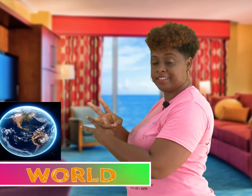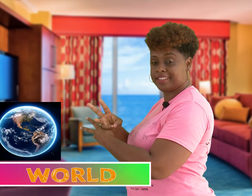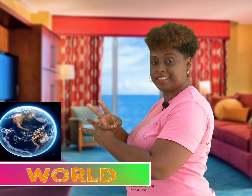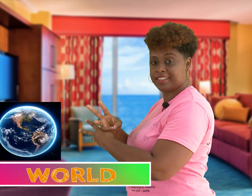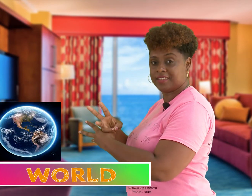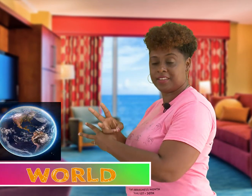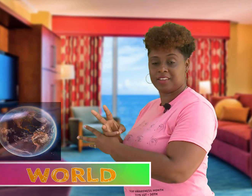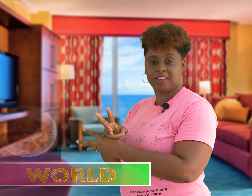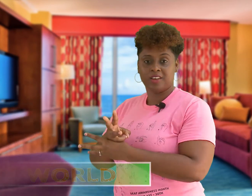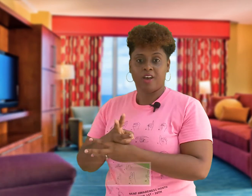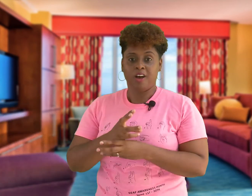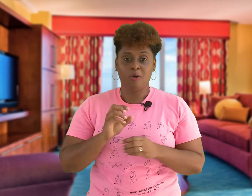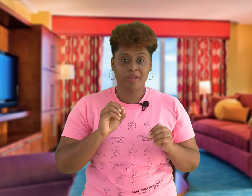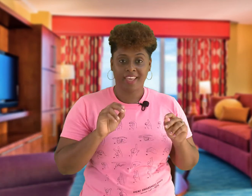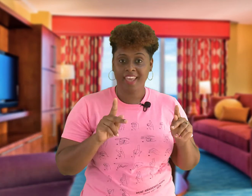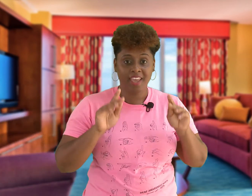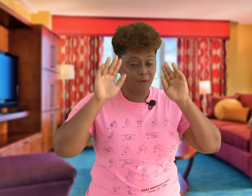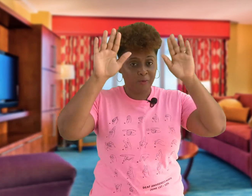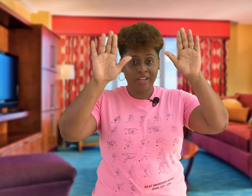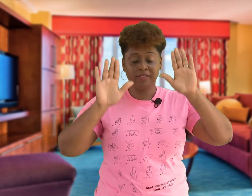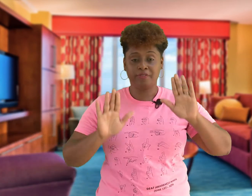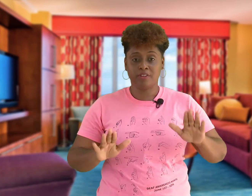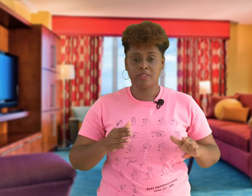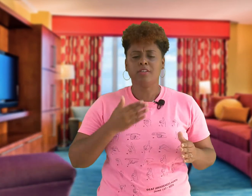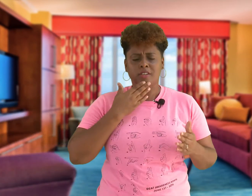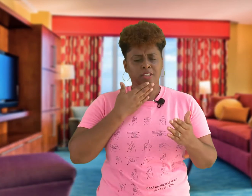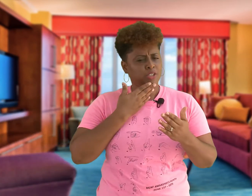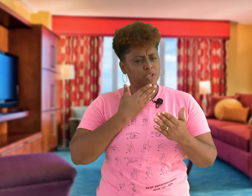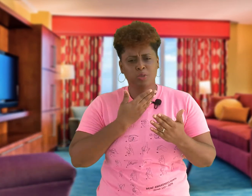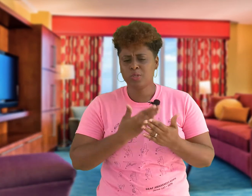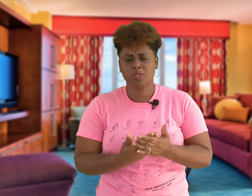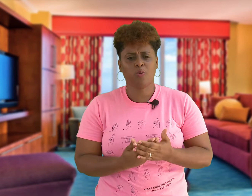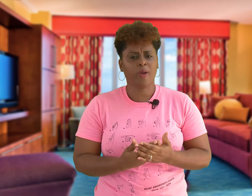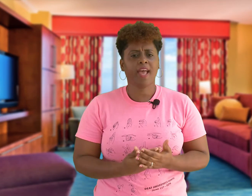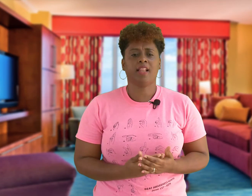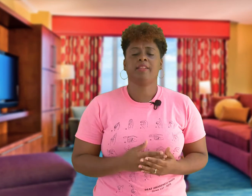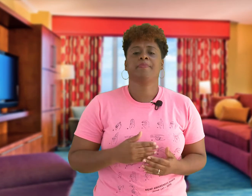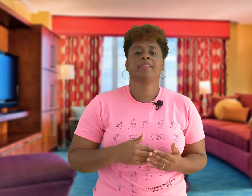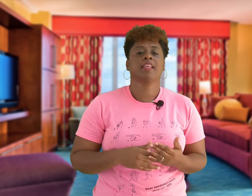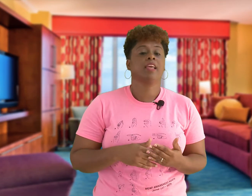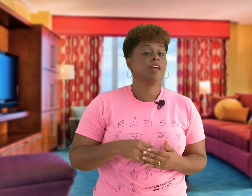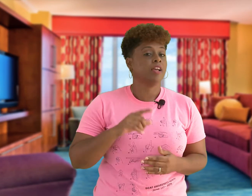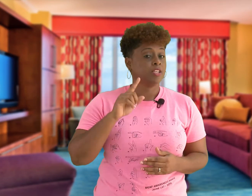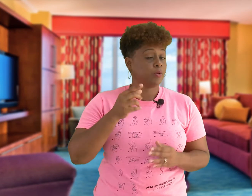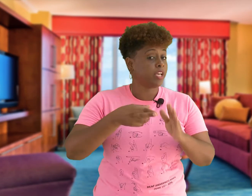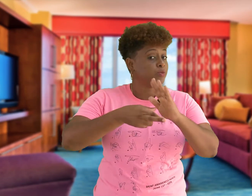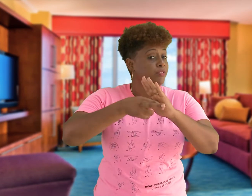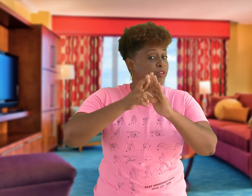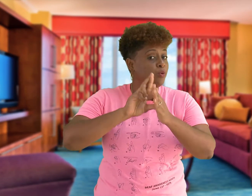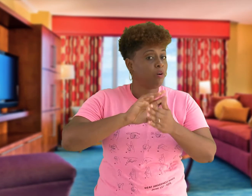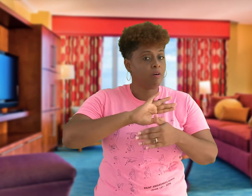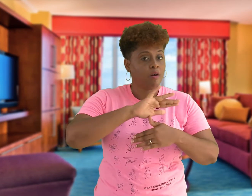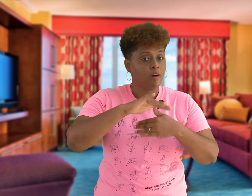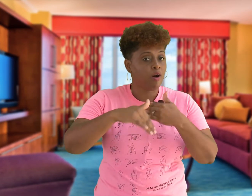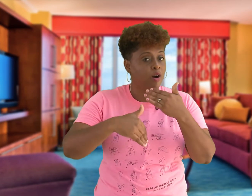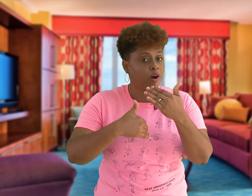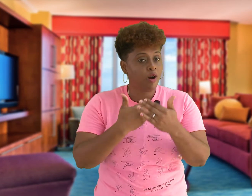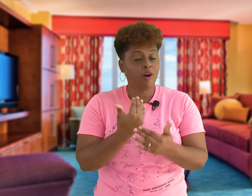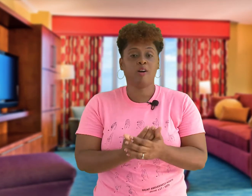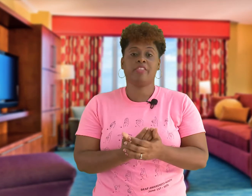World. Okay, wonderful. You're doing so well. So let's review all